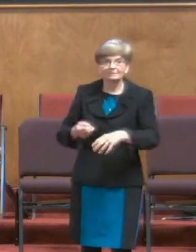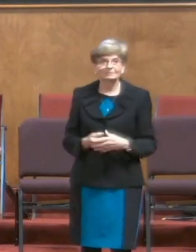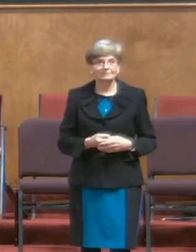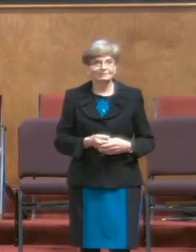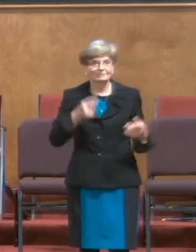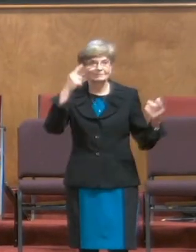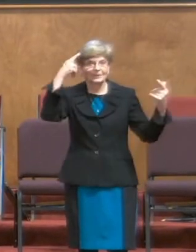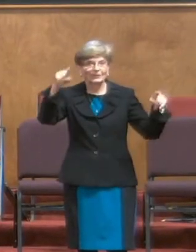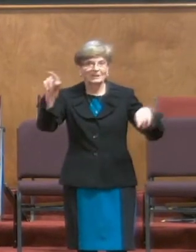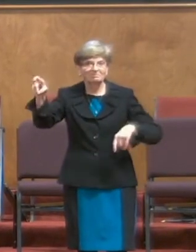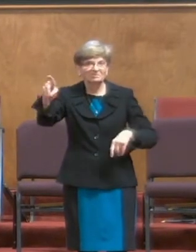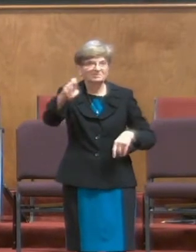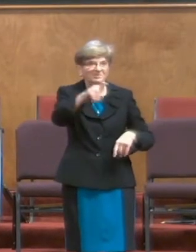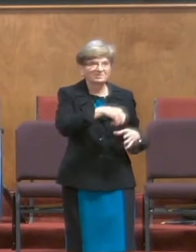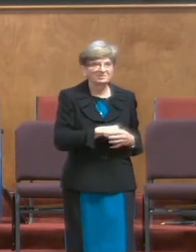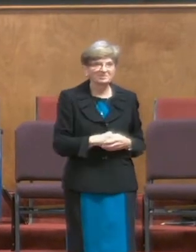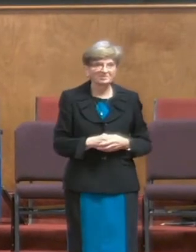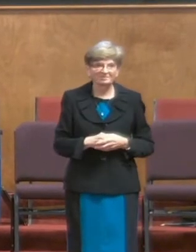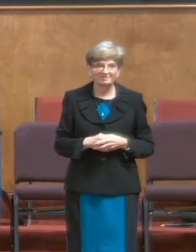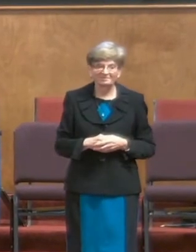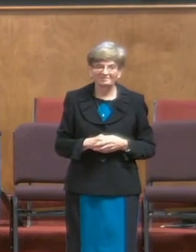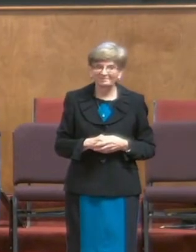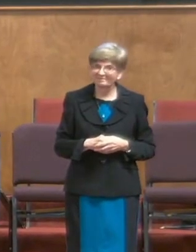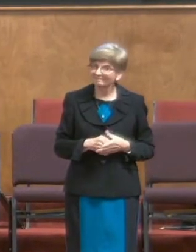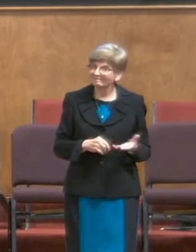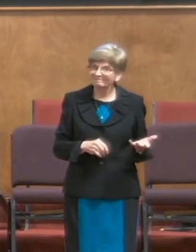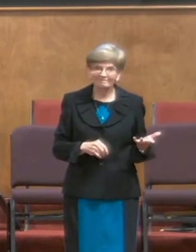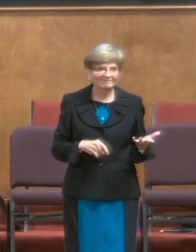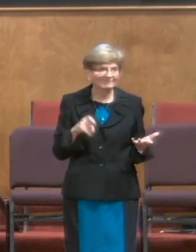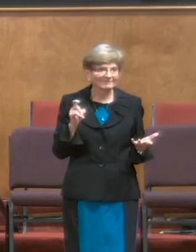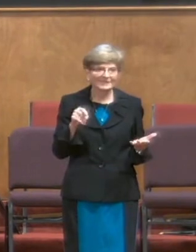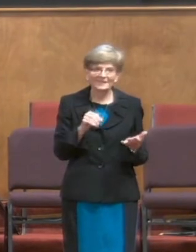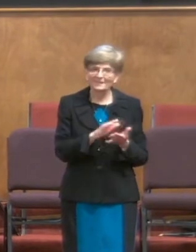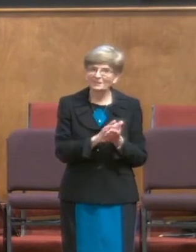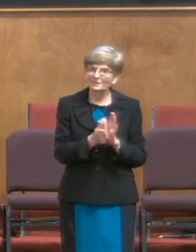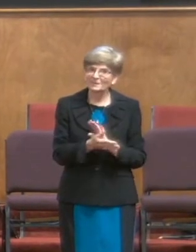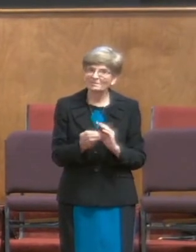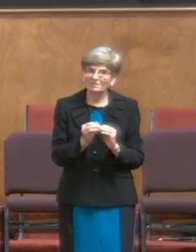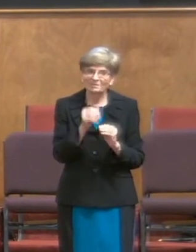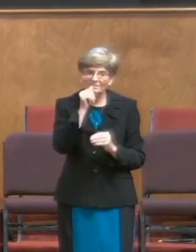there? We can be impatient people.